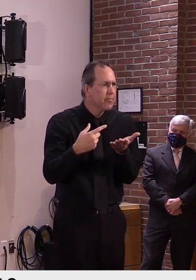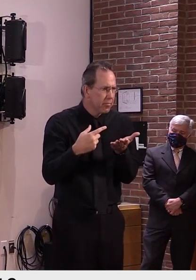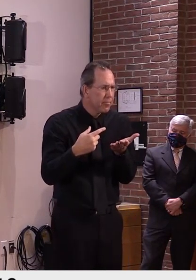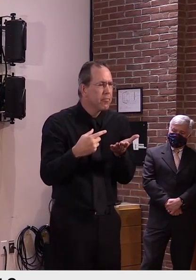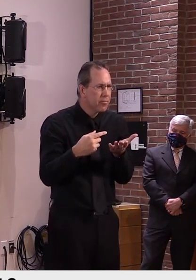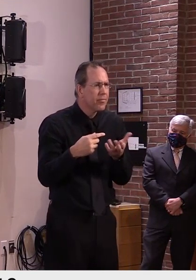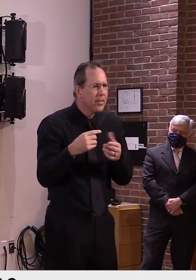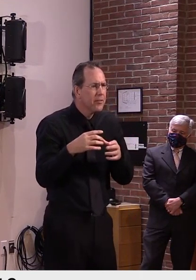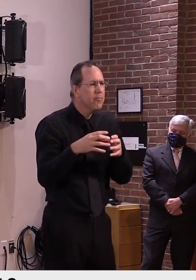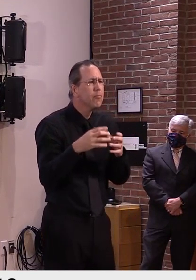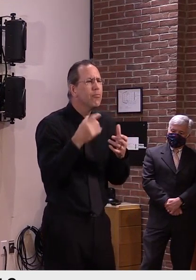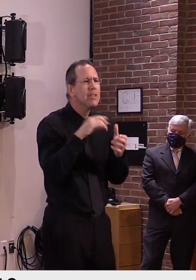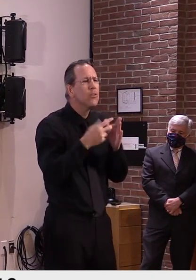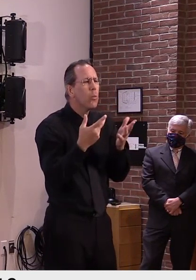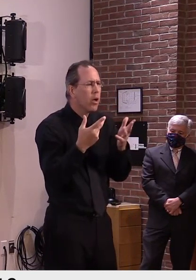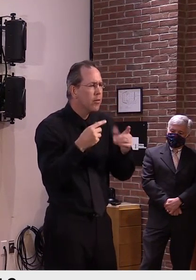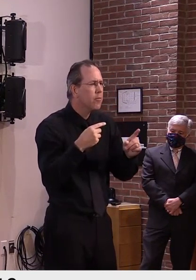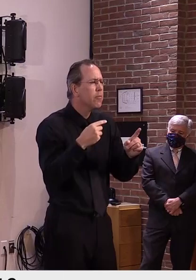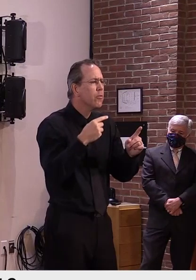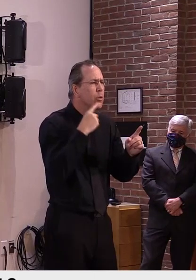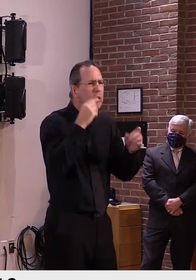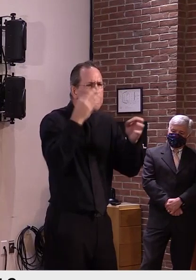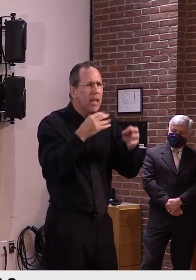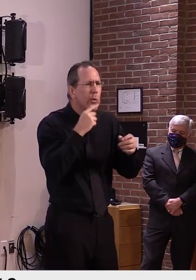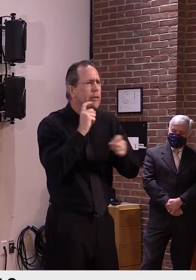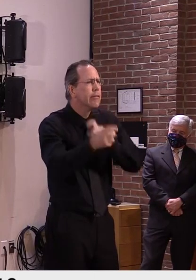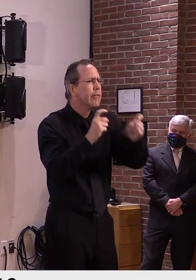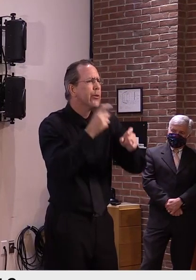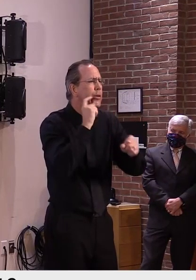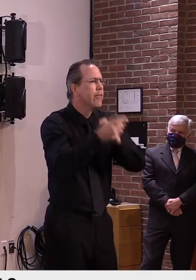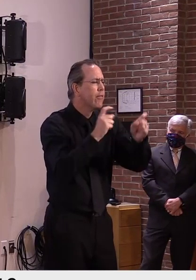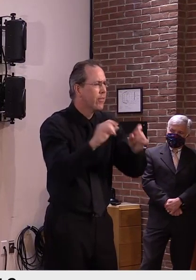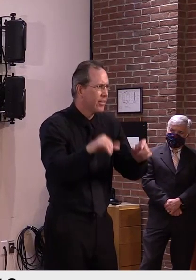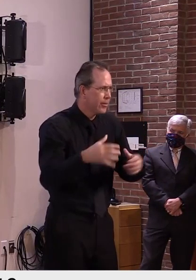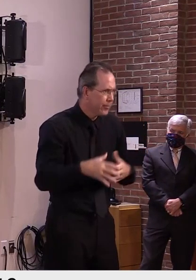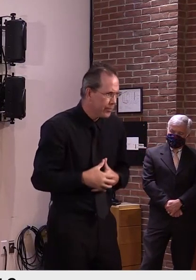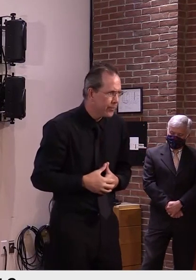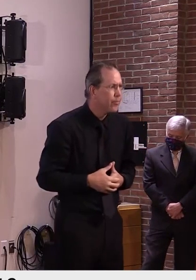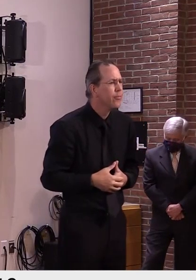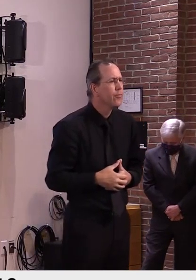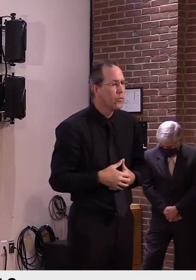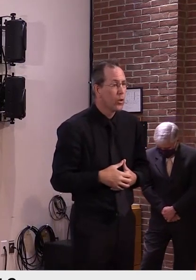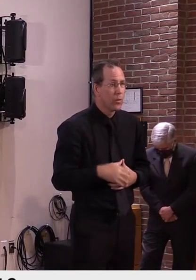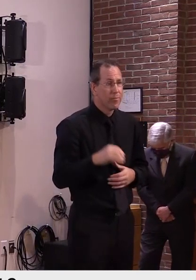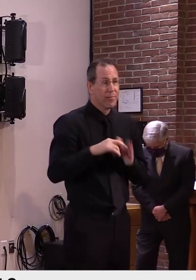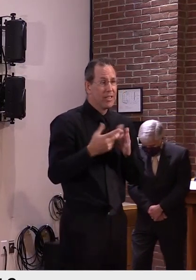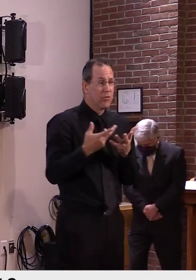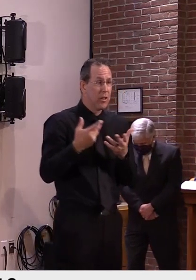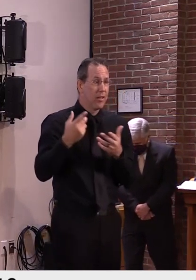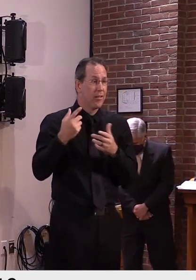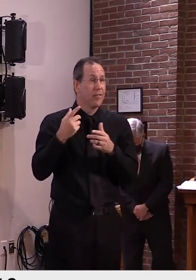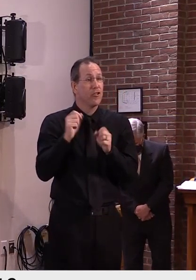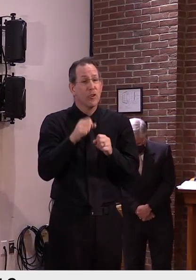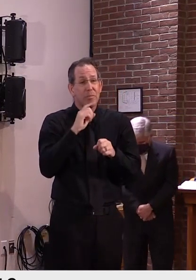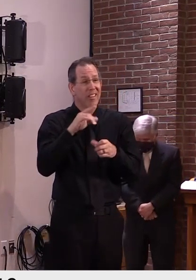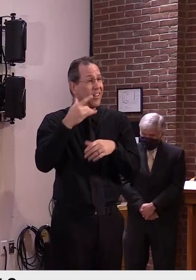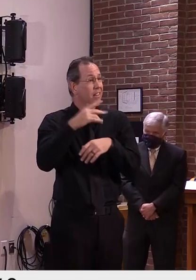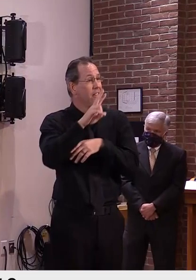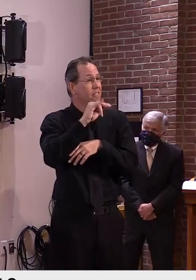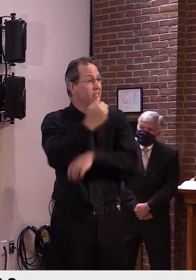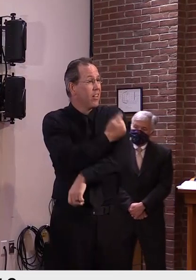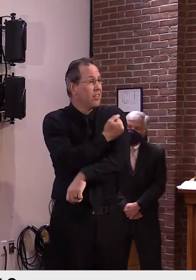mid next year before there's enough gearing up of the manufacturing and ability to administer this to a bigger